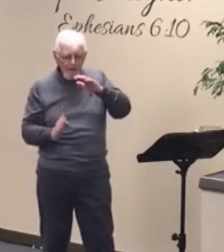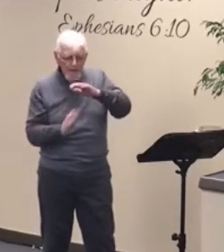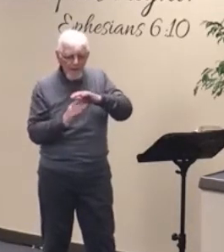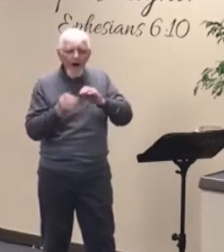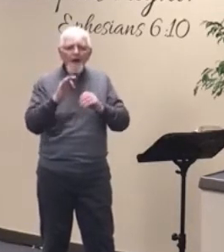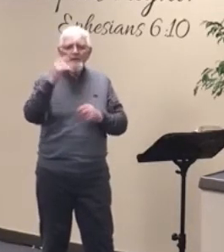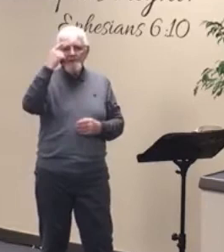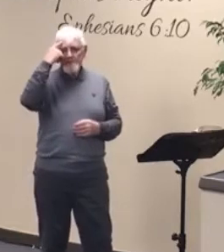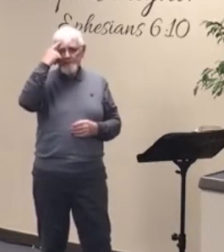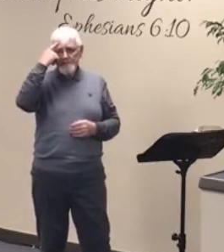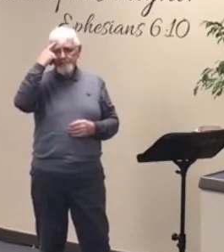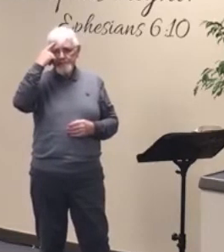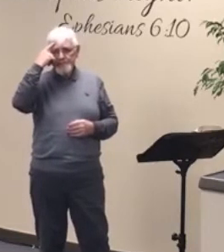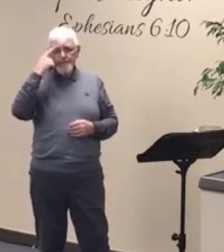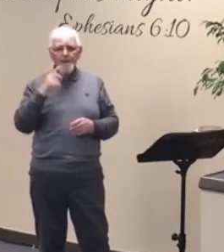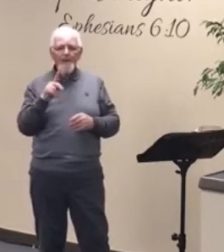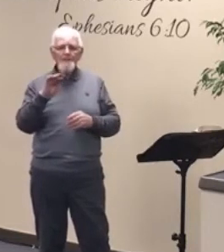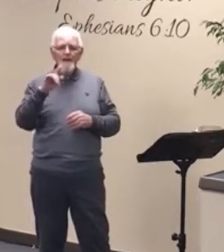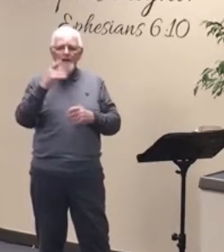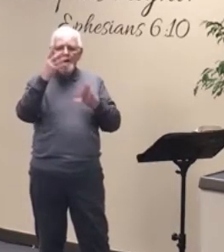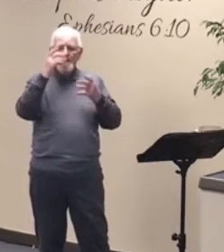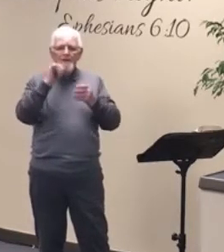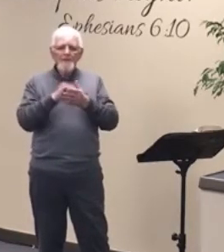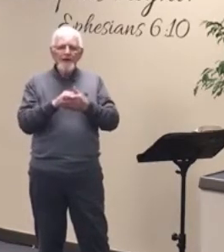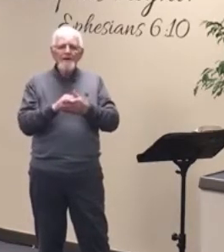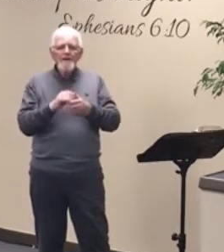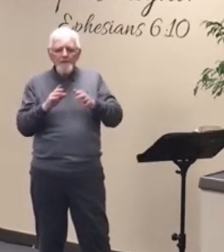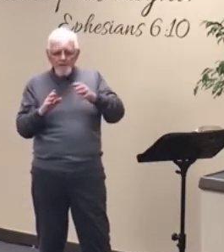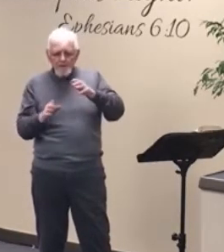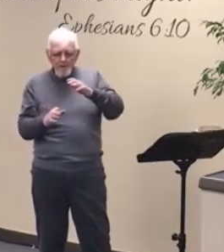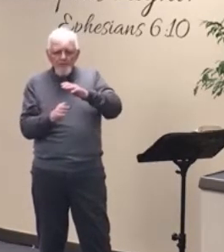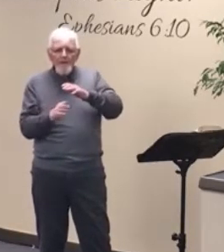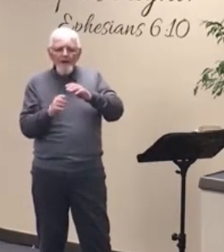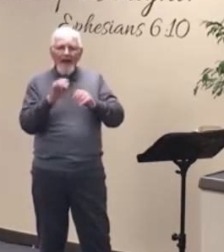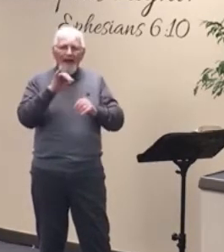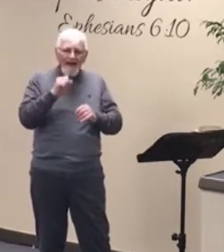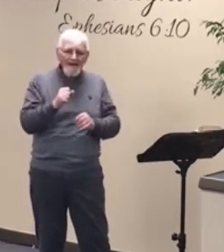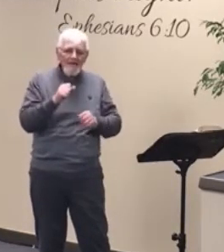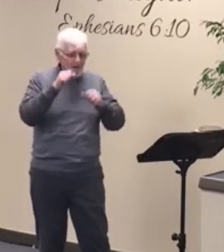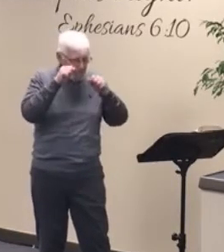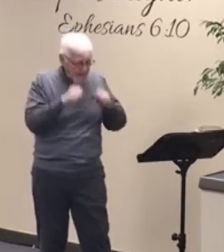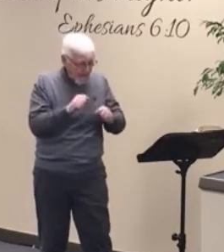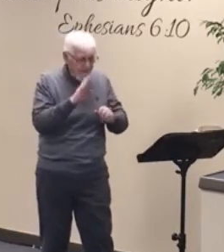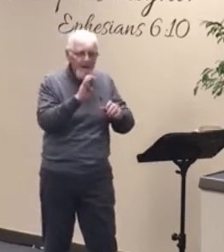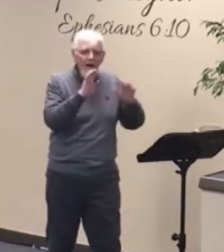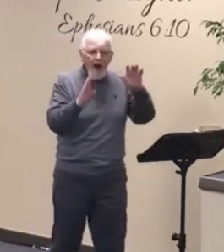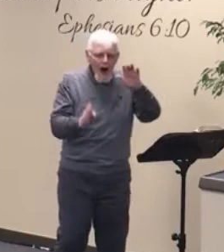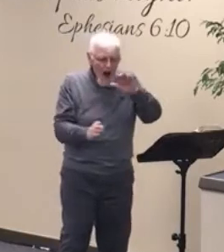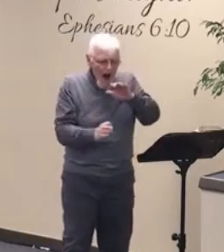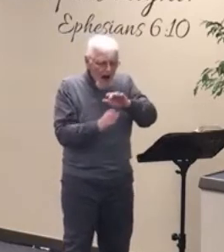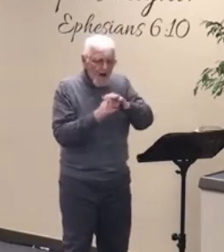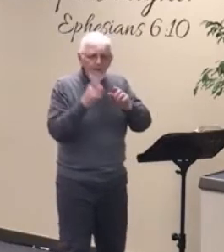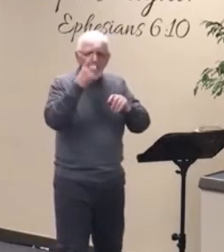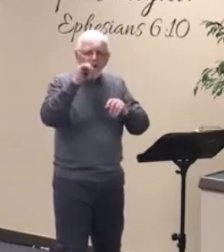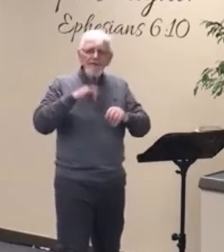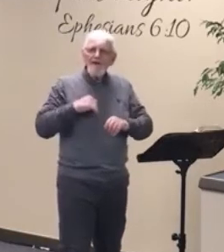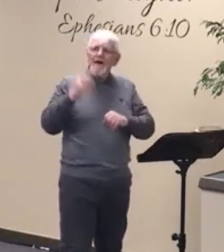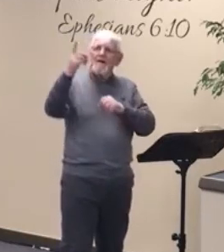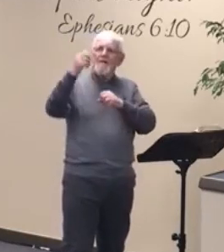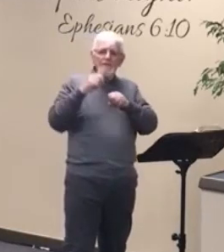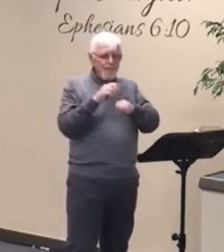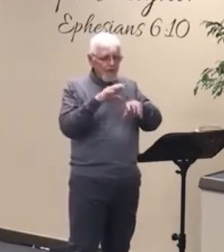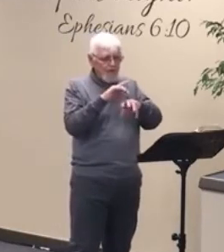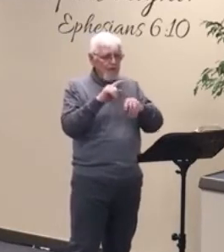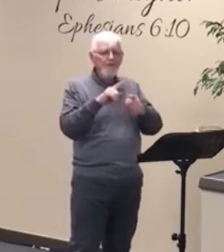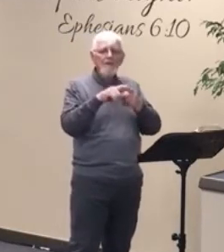mind. Paul says, I know what humility is. I am able to be humble because I'm instructed to humble